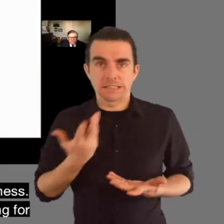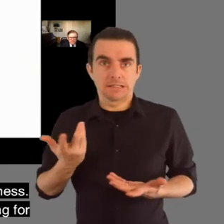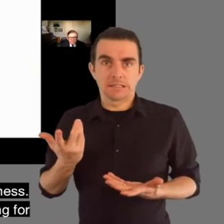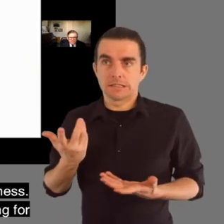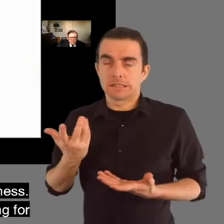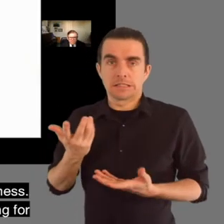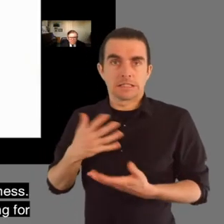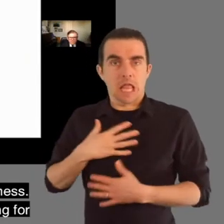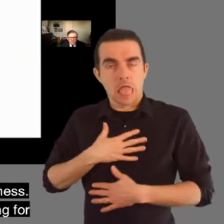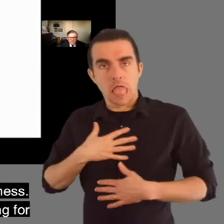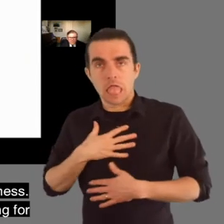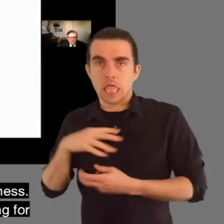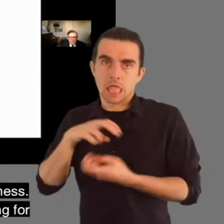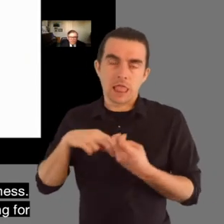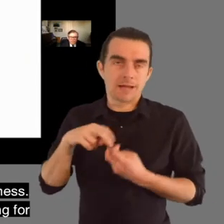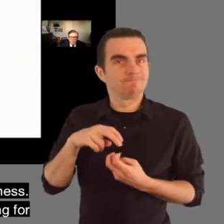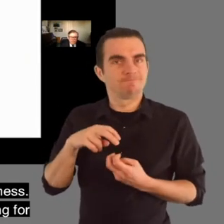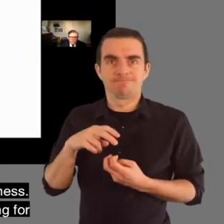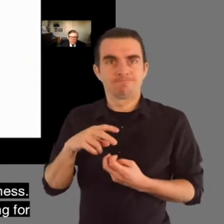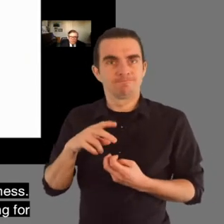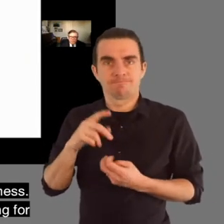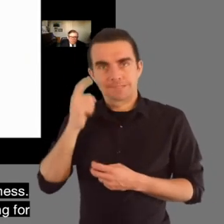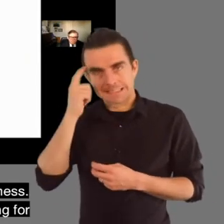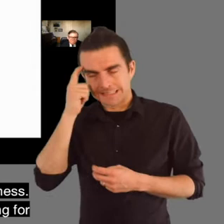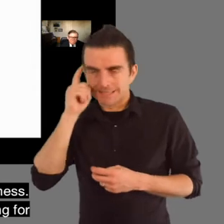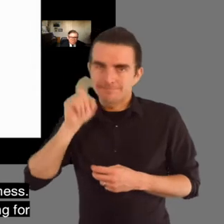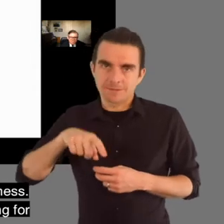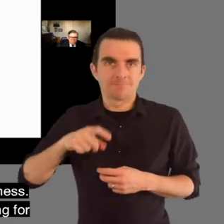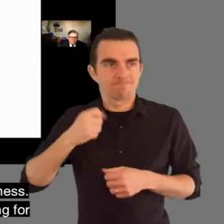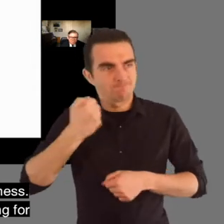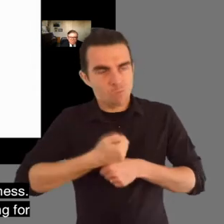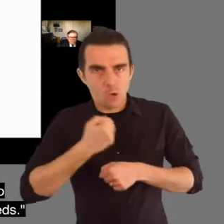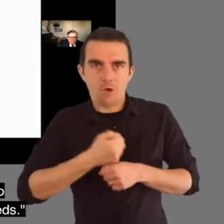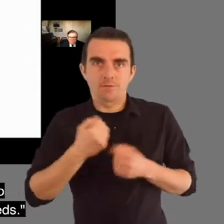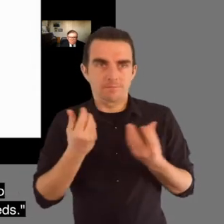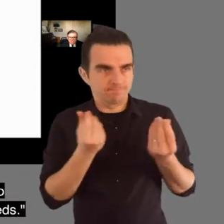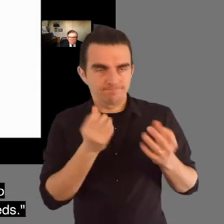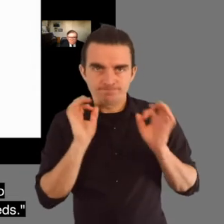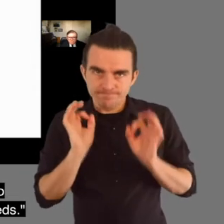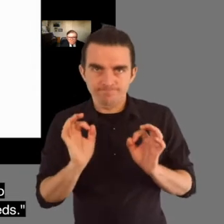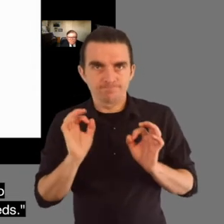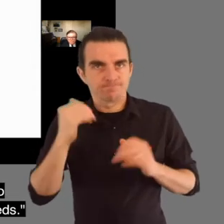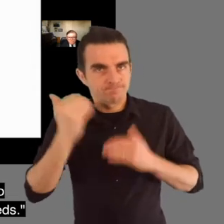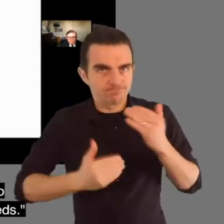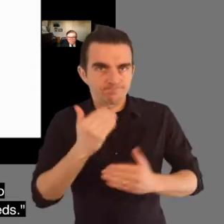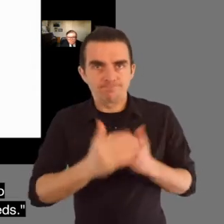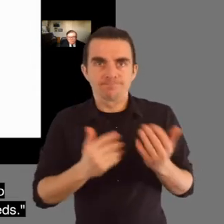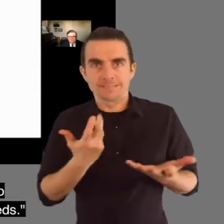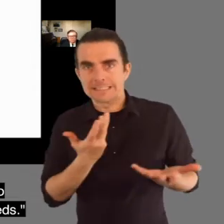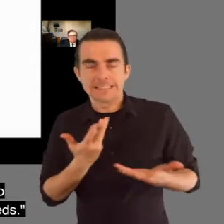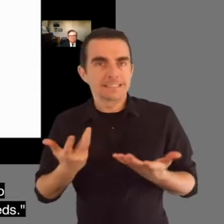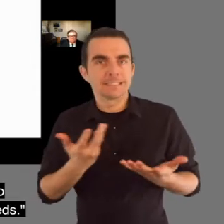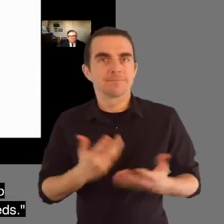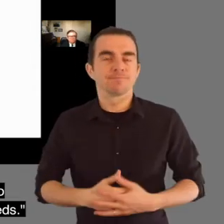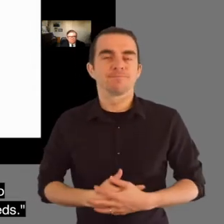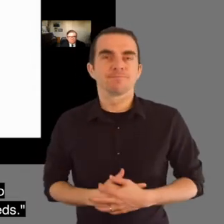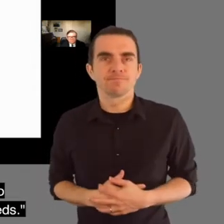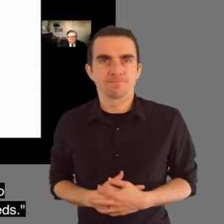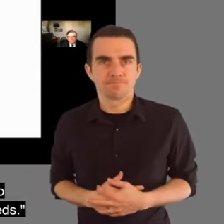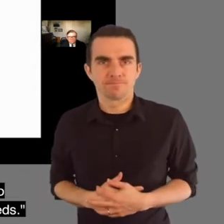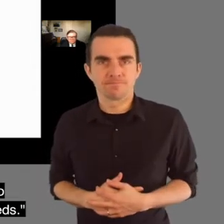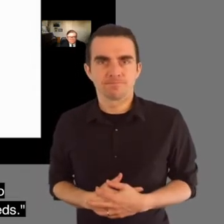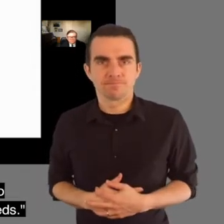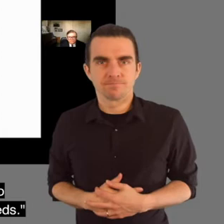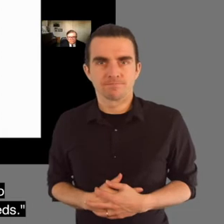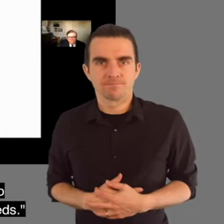We risk our lives doing business, but I can't sit around doing nothing for a very long time. I have to work to fulfill my